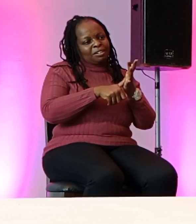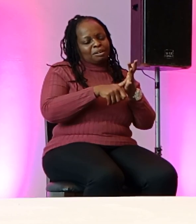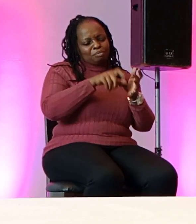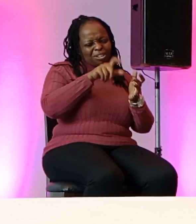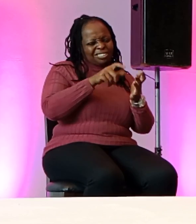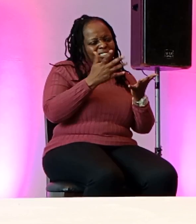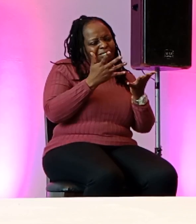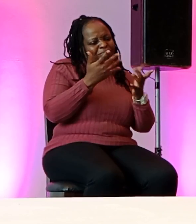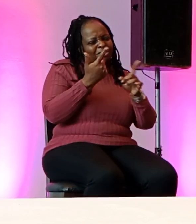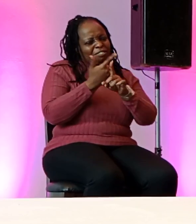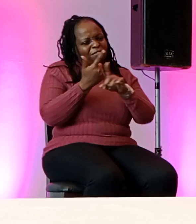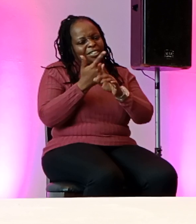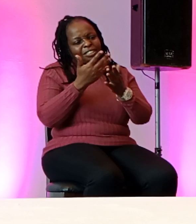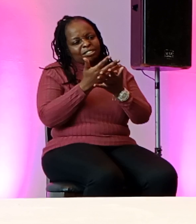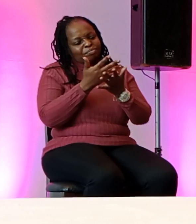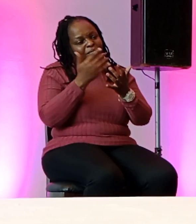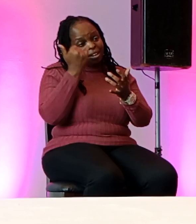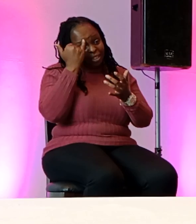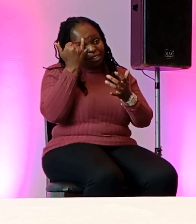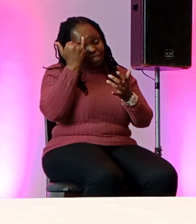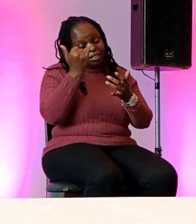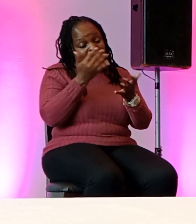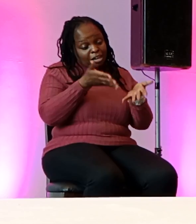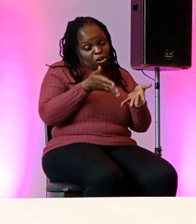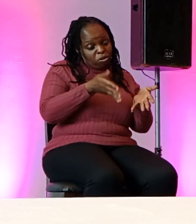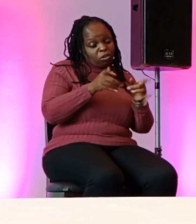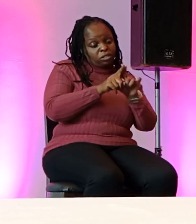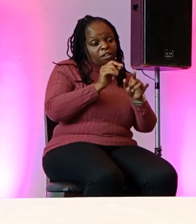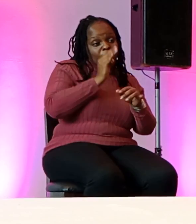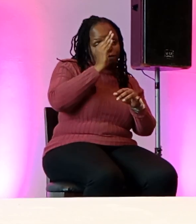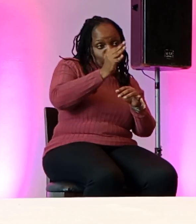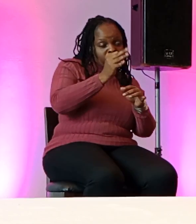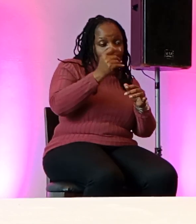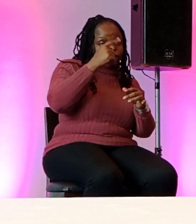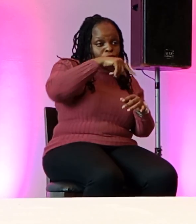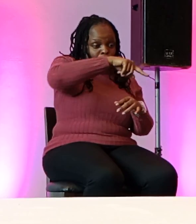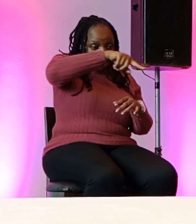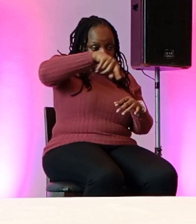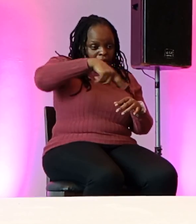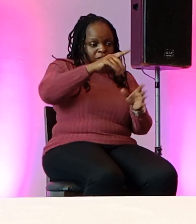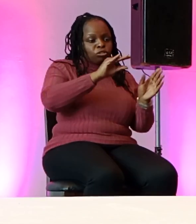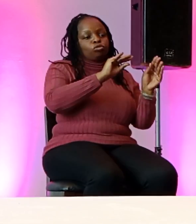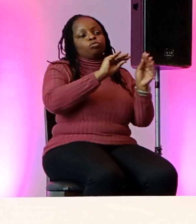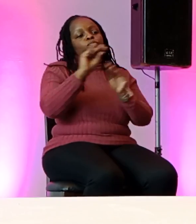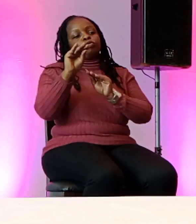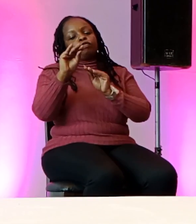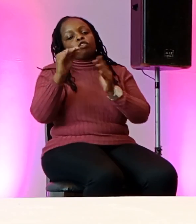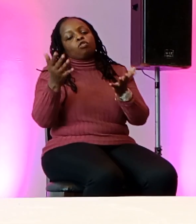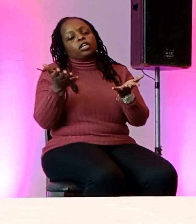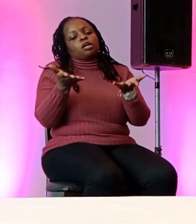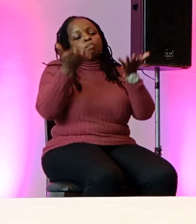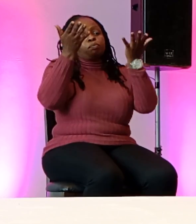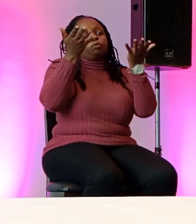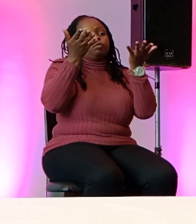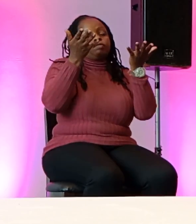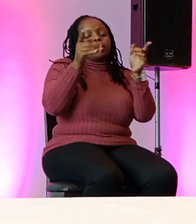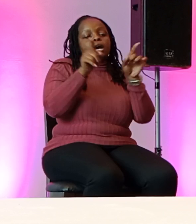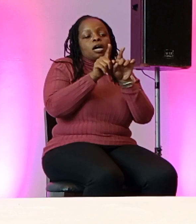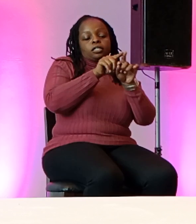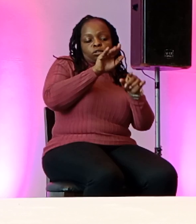architecture for now and the future for us to get out of where we are, even to improve our lot as